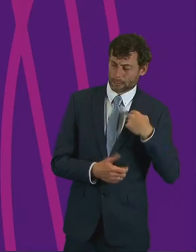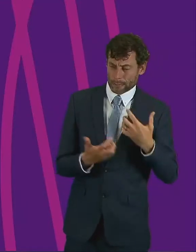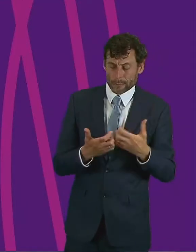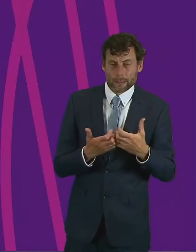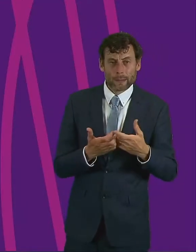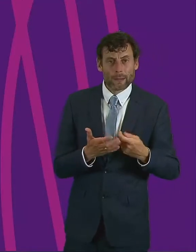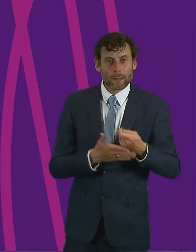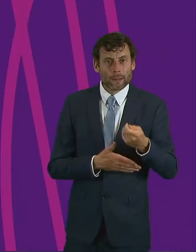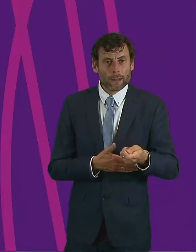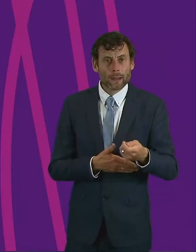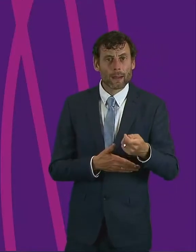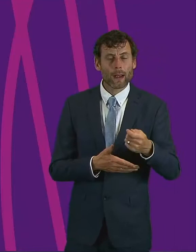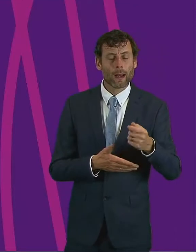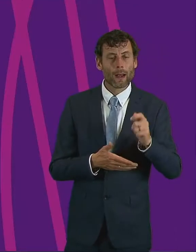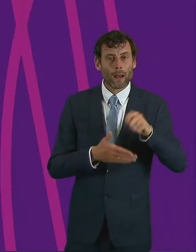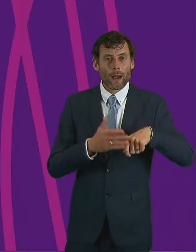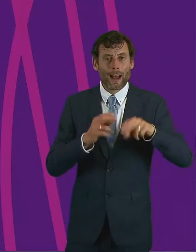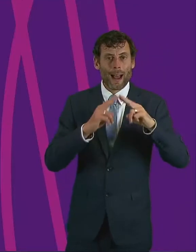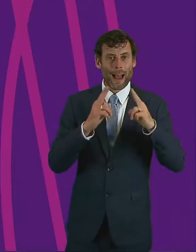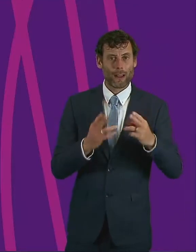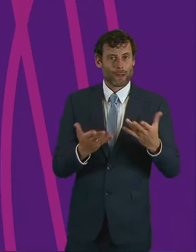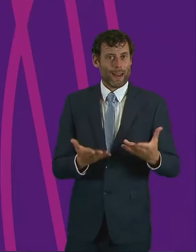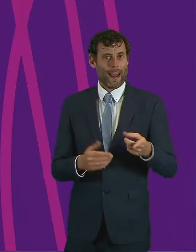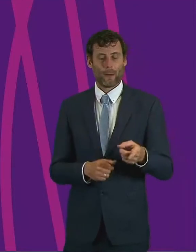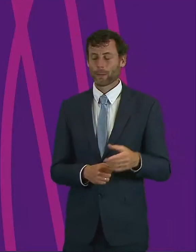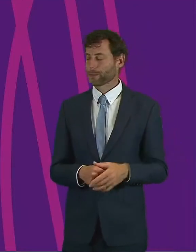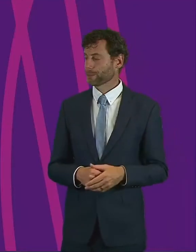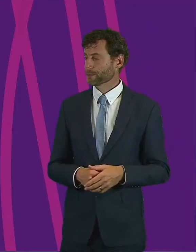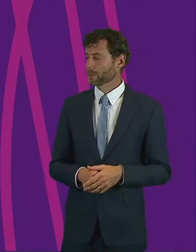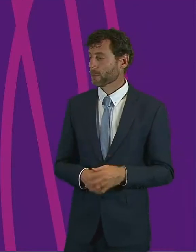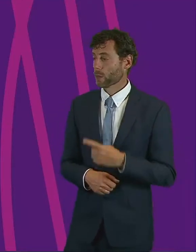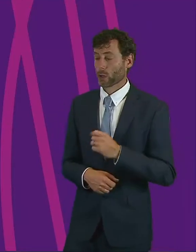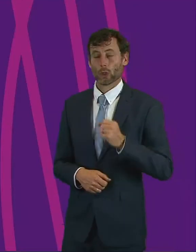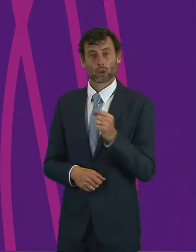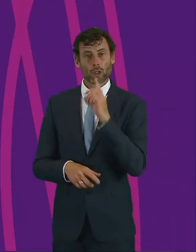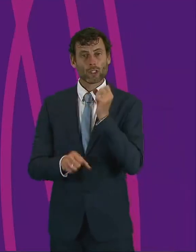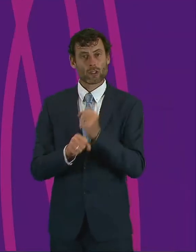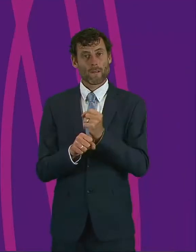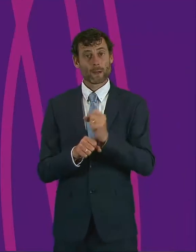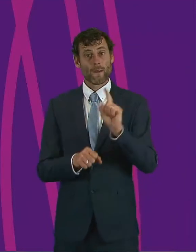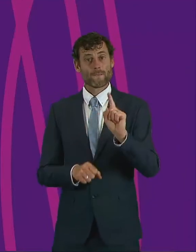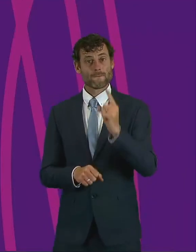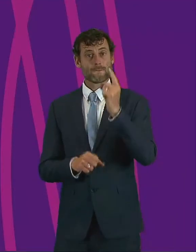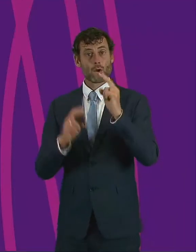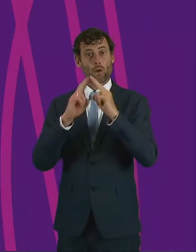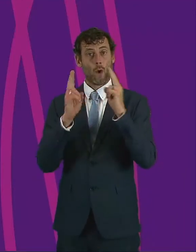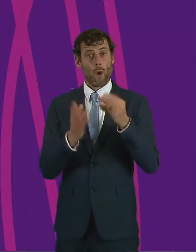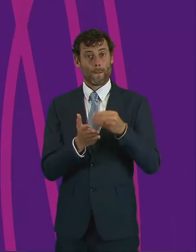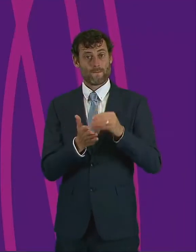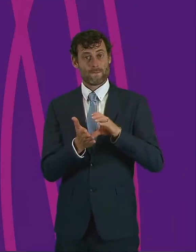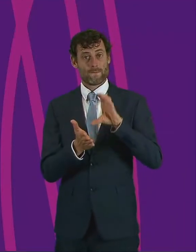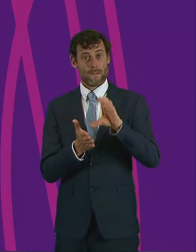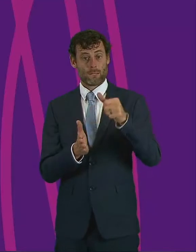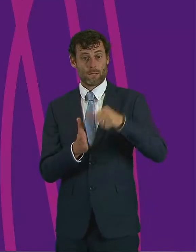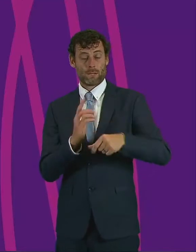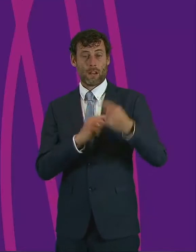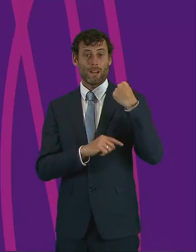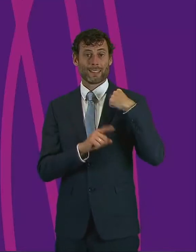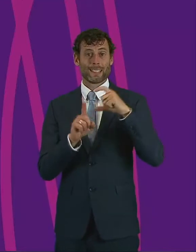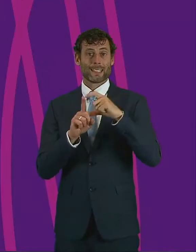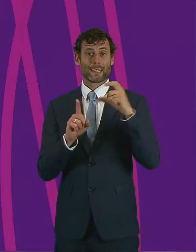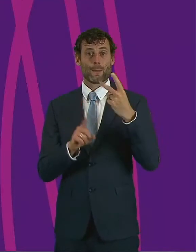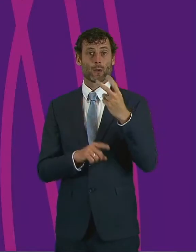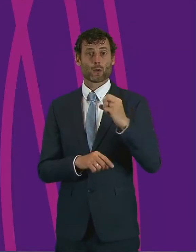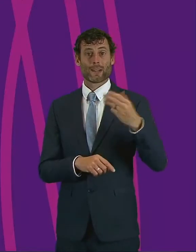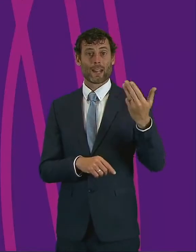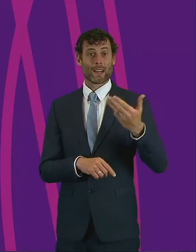about making such an investment at this time. The Scottish Government's first home fund was launched in December 2019. Even prior